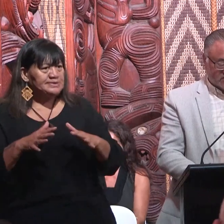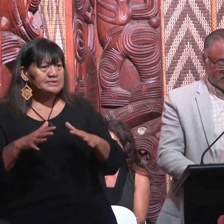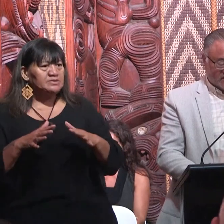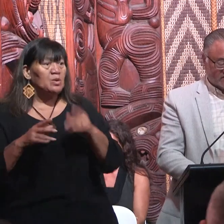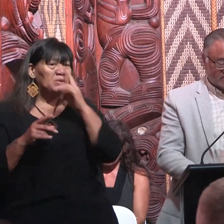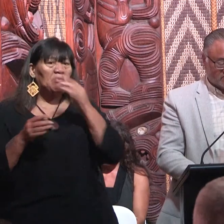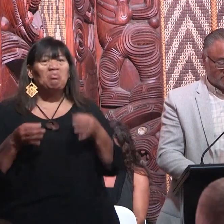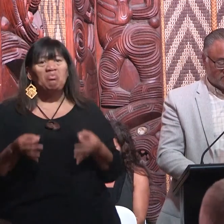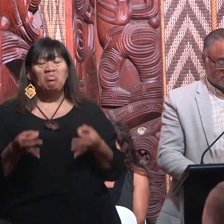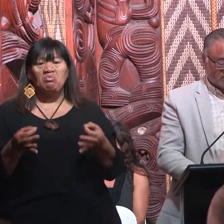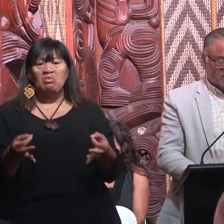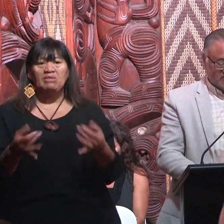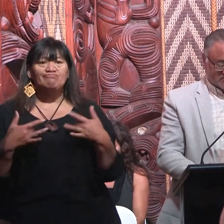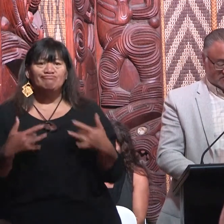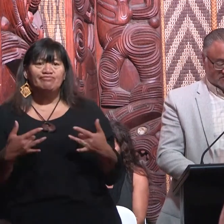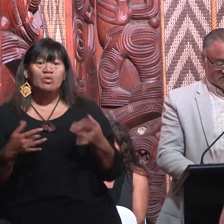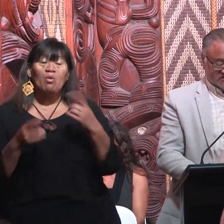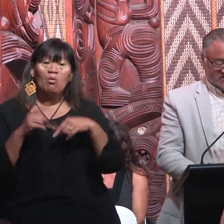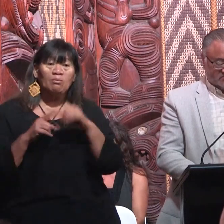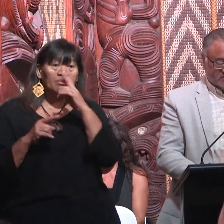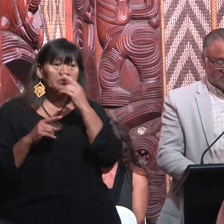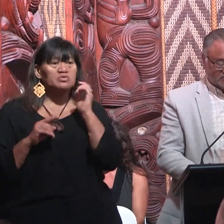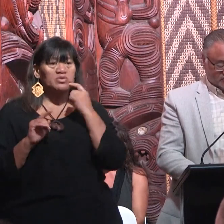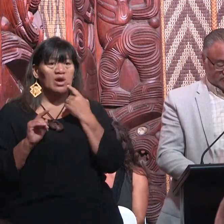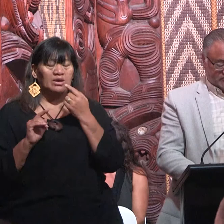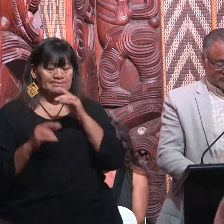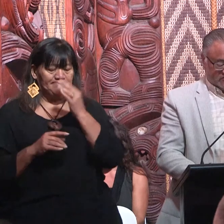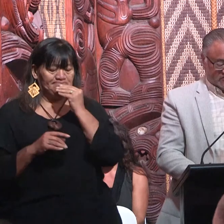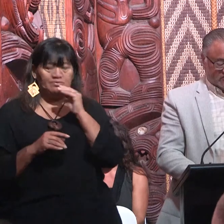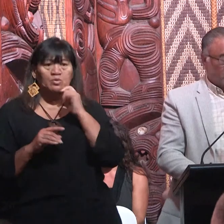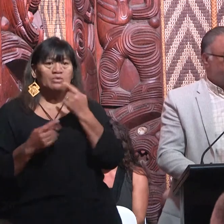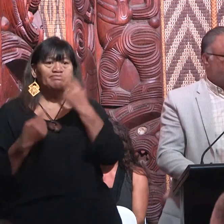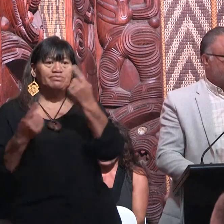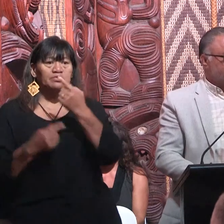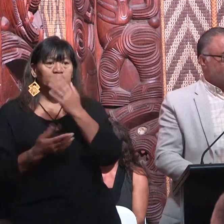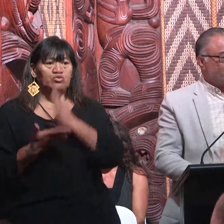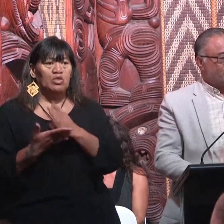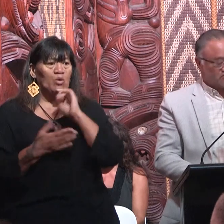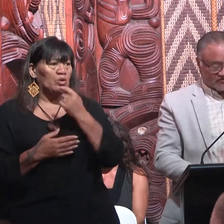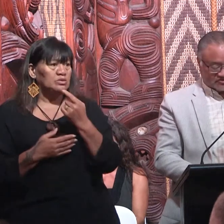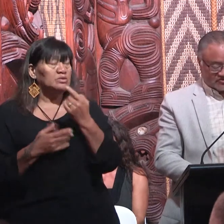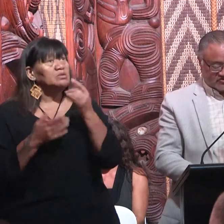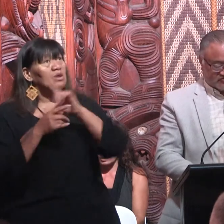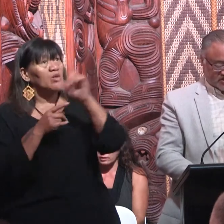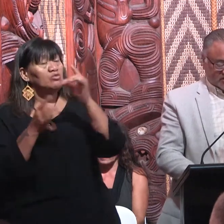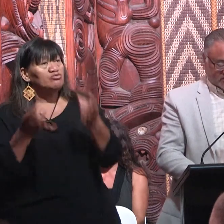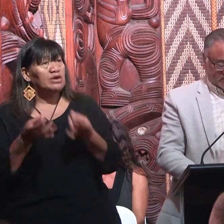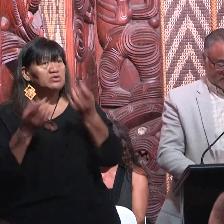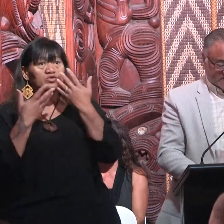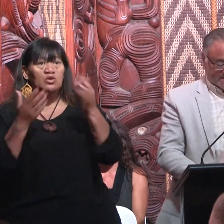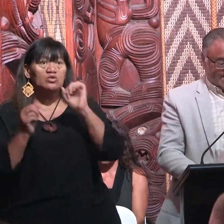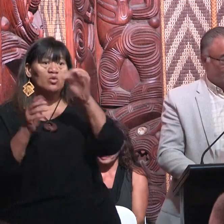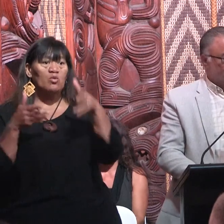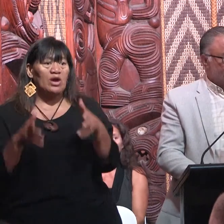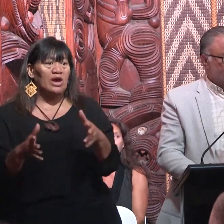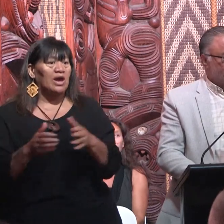complacency and timidness in speaking the truth. God of grace, show us your way.